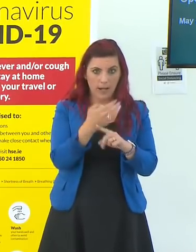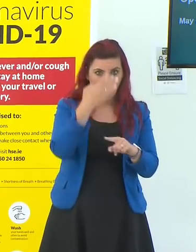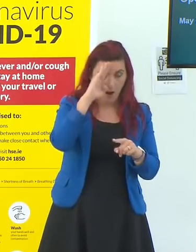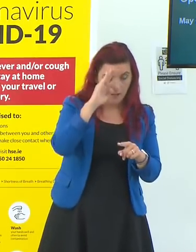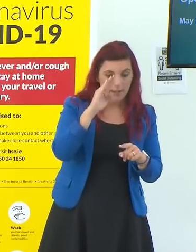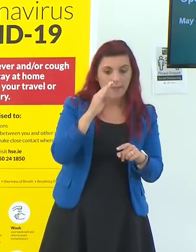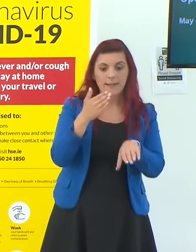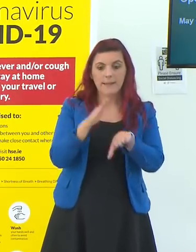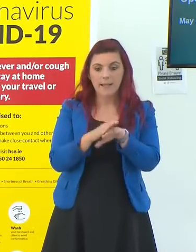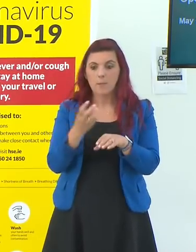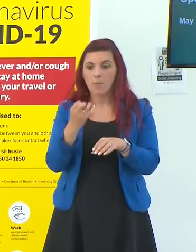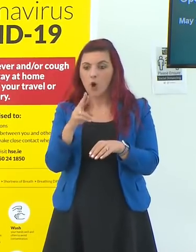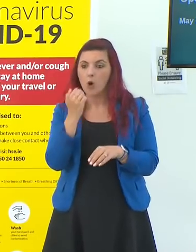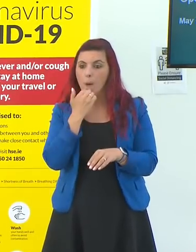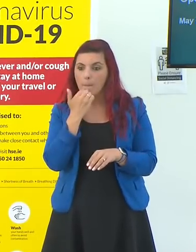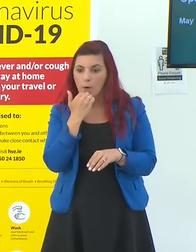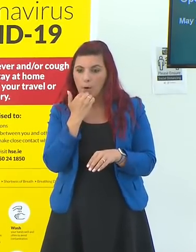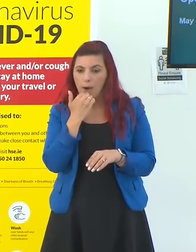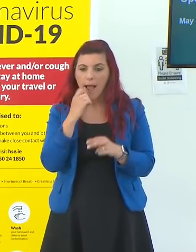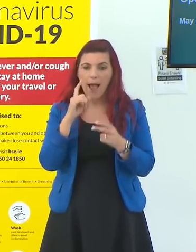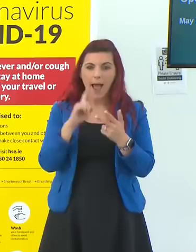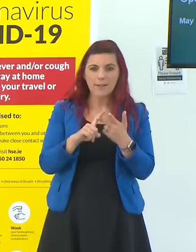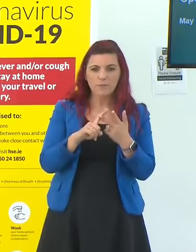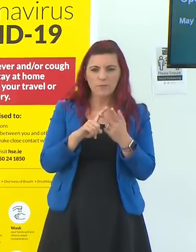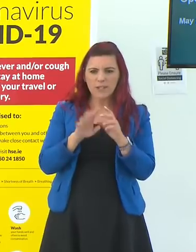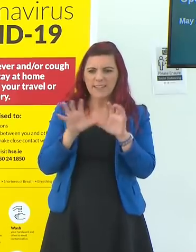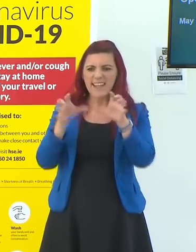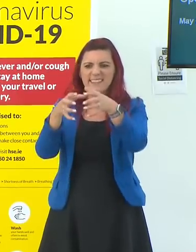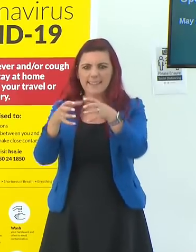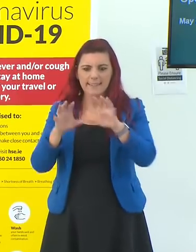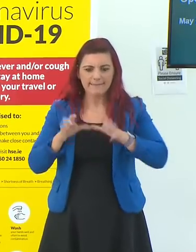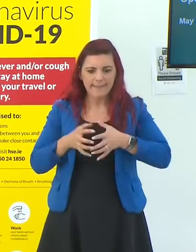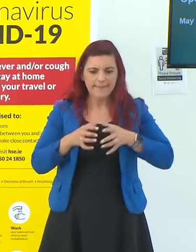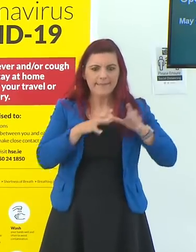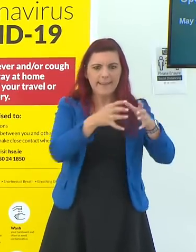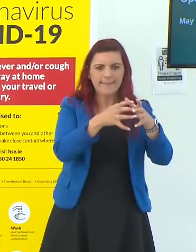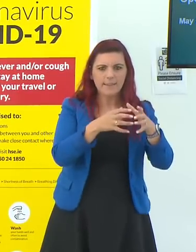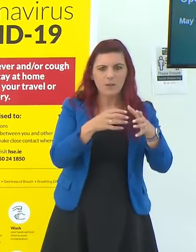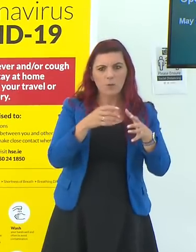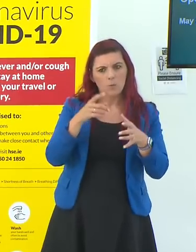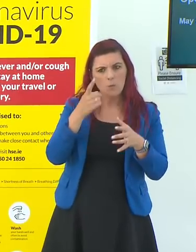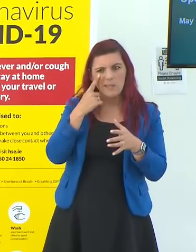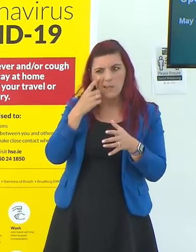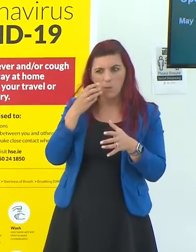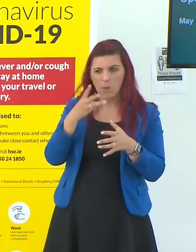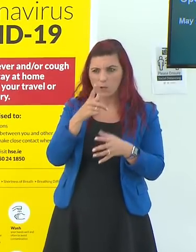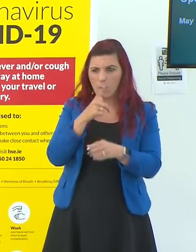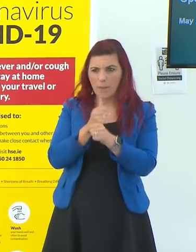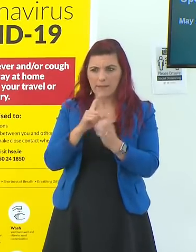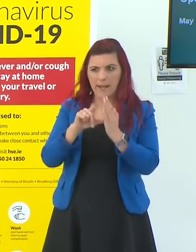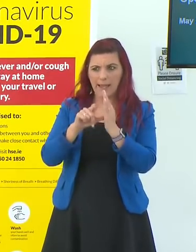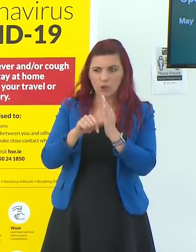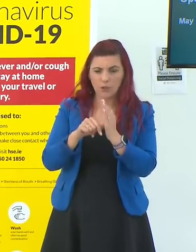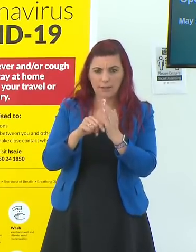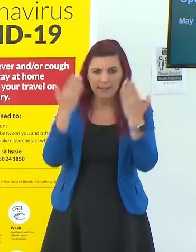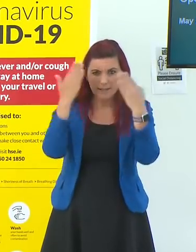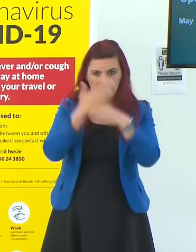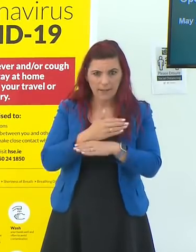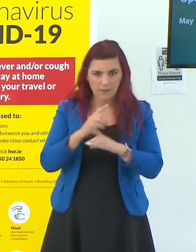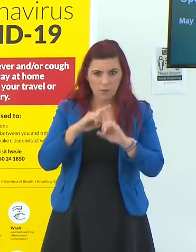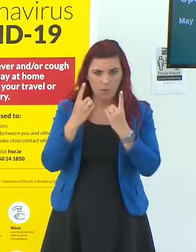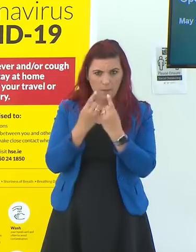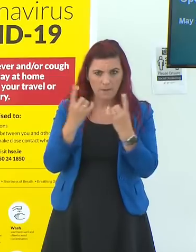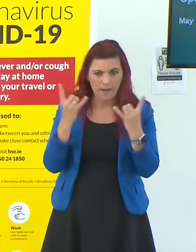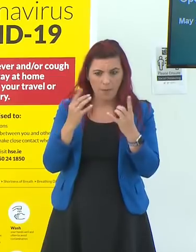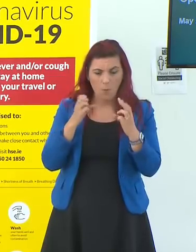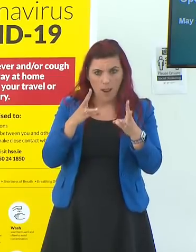population, and you correct it for density of population, you'll find, as will be discussed later at the Department of Health conference, that we